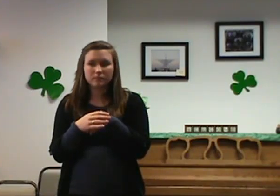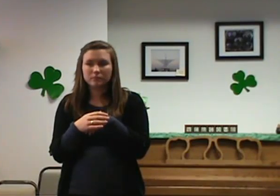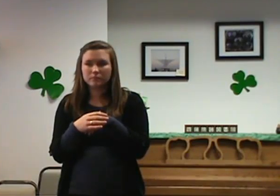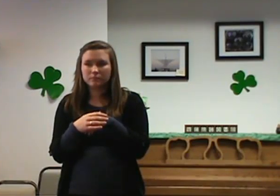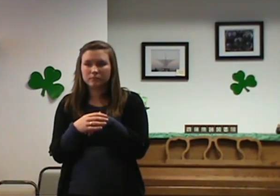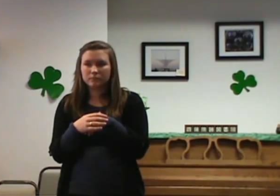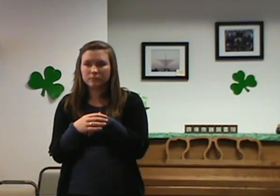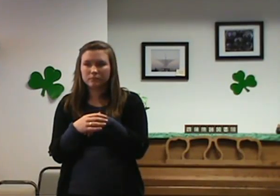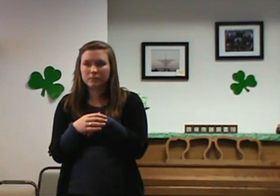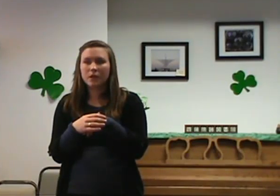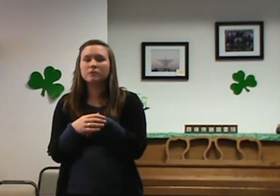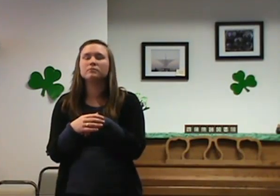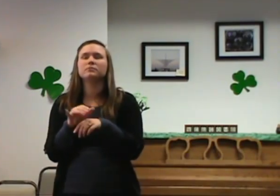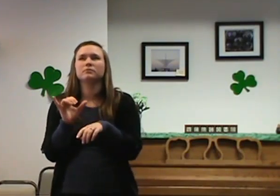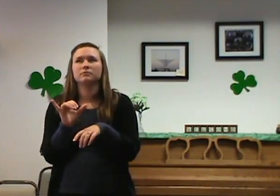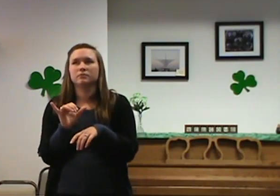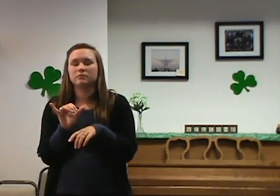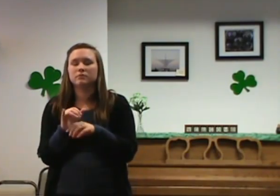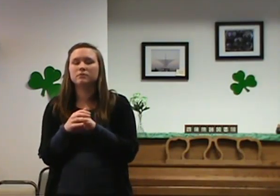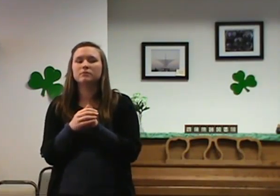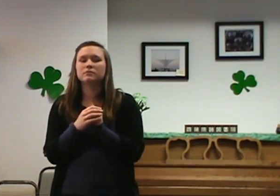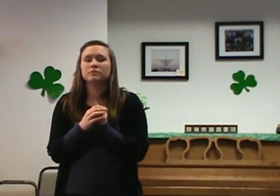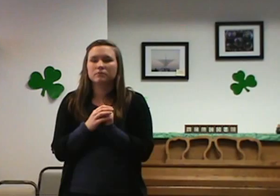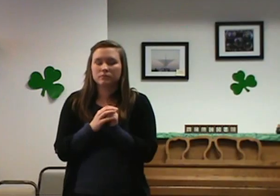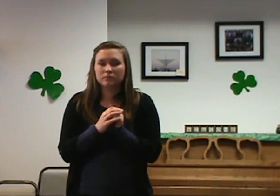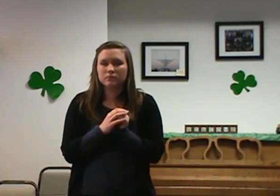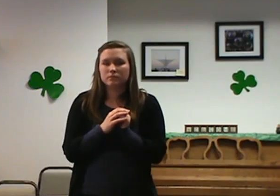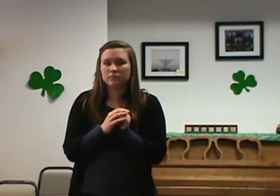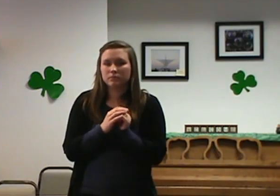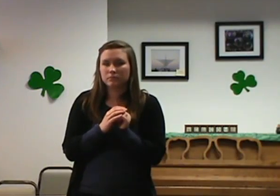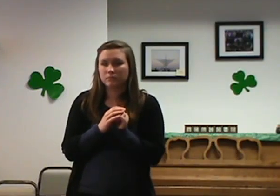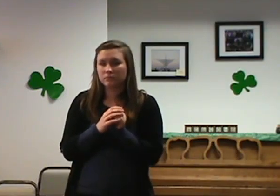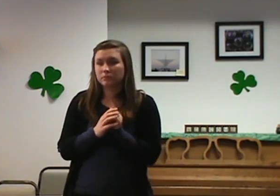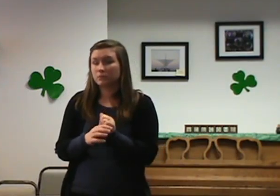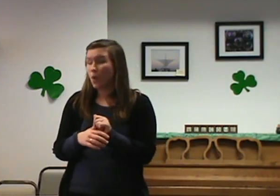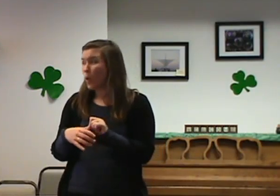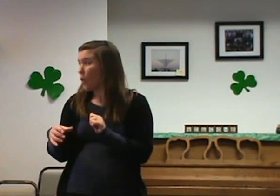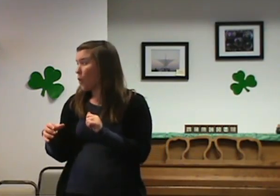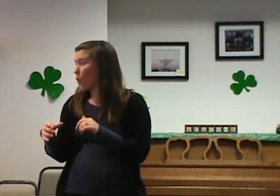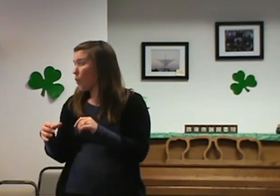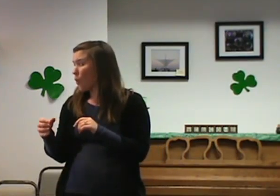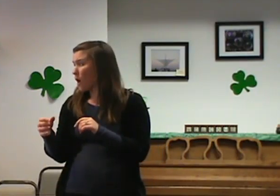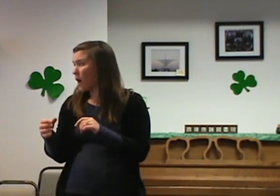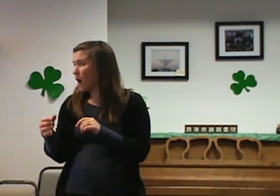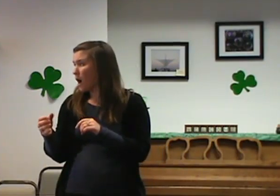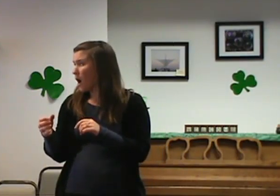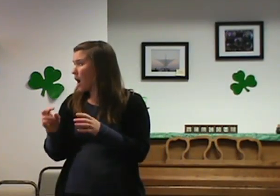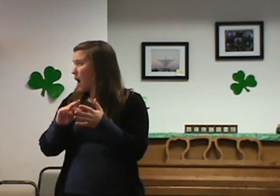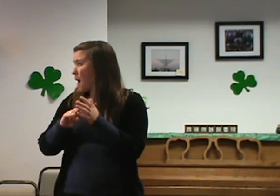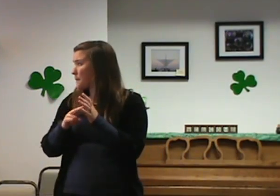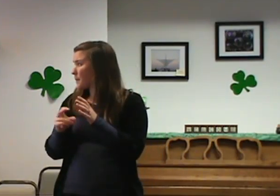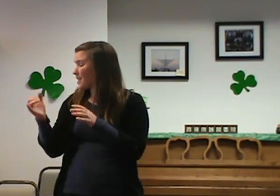come off. And so unless you have something else that you're gonna mount it on, you don't have Well, any you had stability. said if you wanna